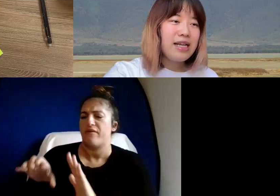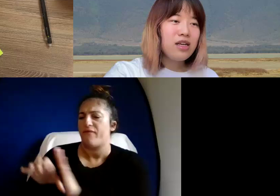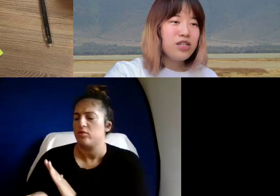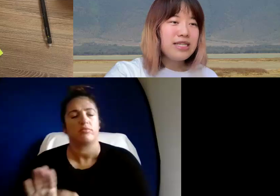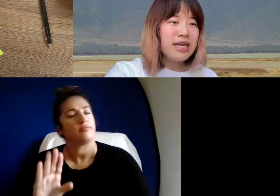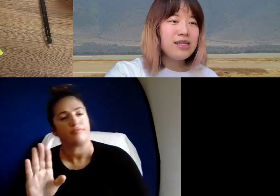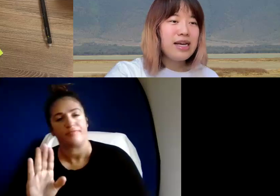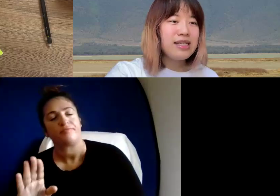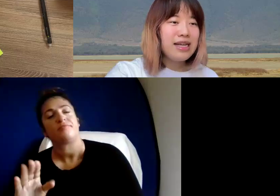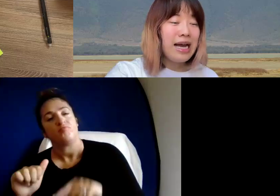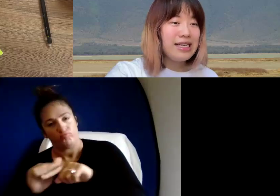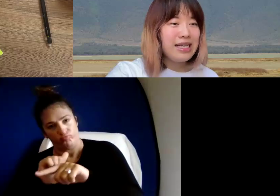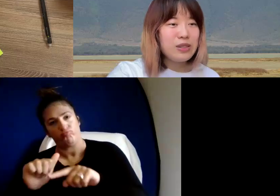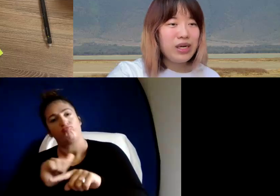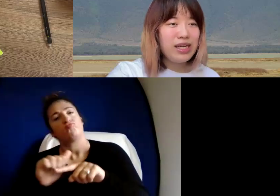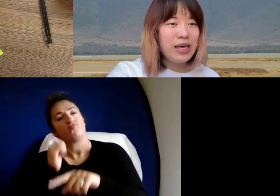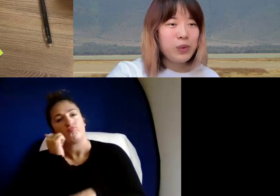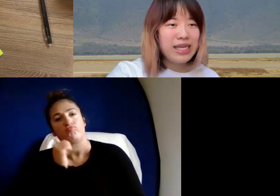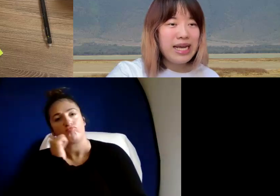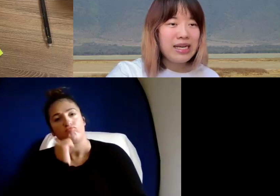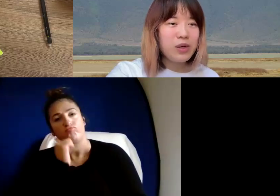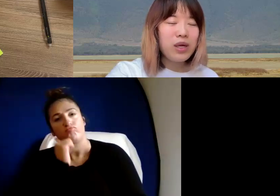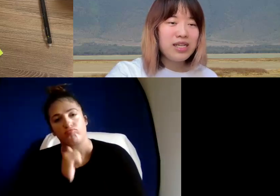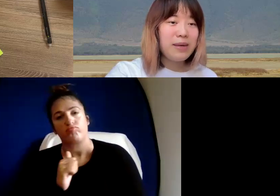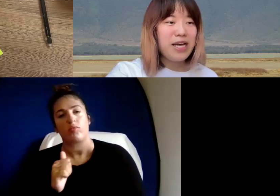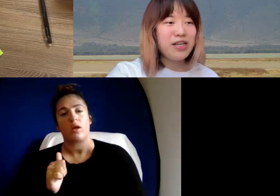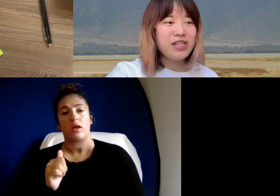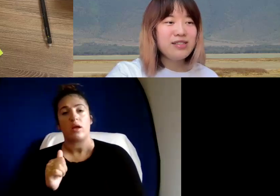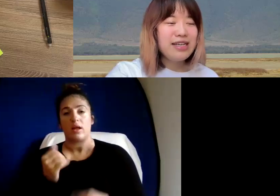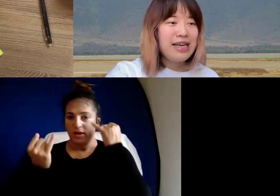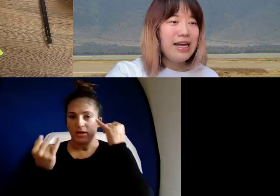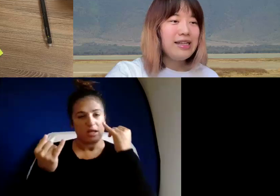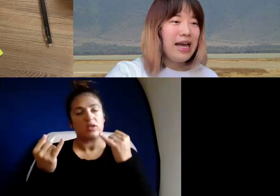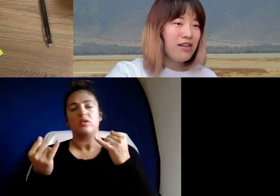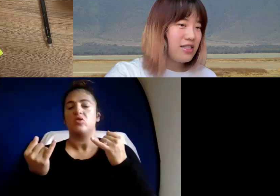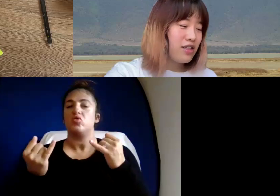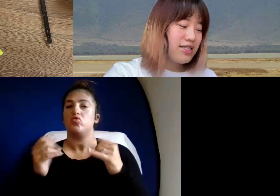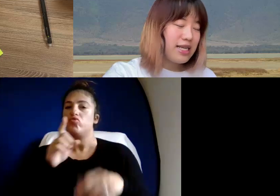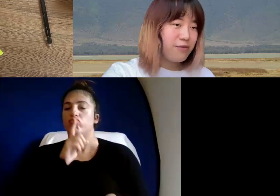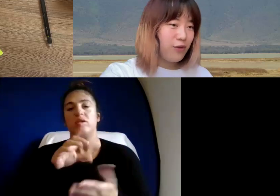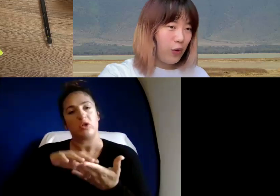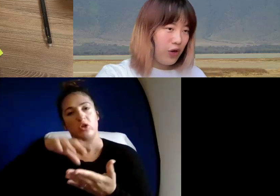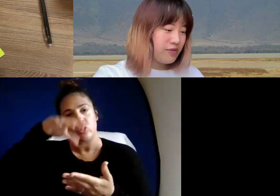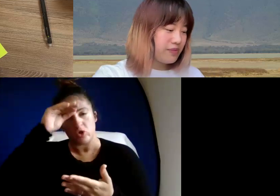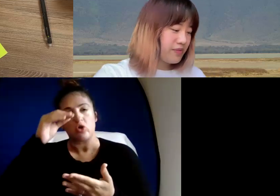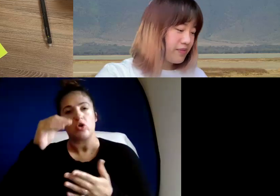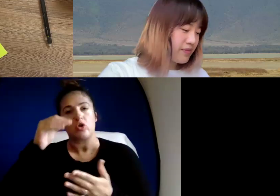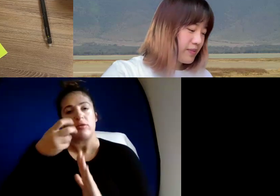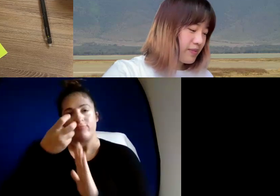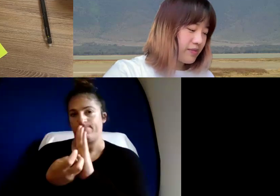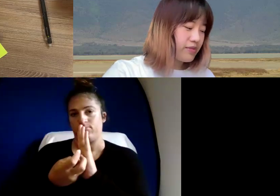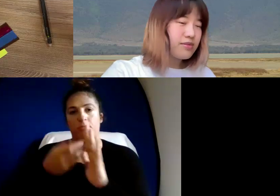lives and understanding the ideas or equity and equality better. And now let's go to step 4.